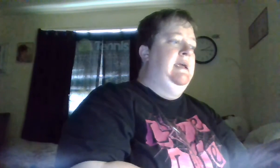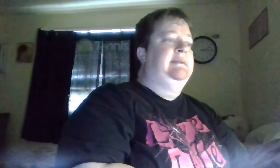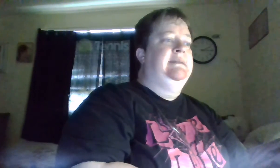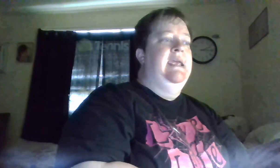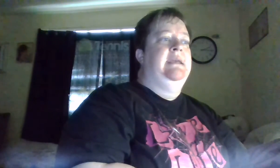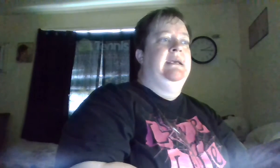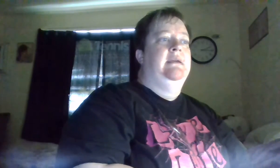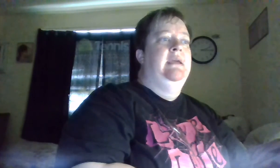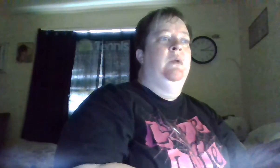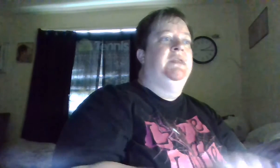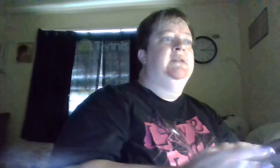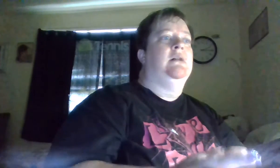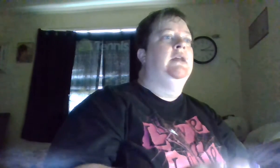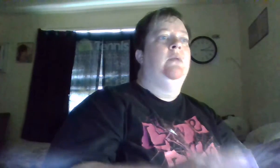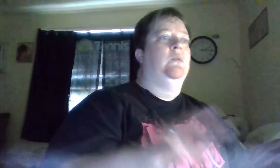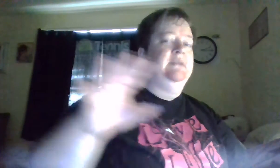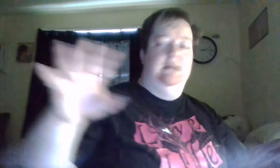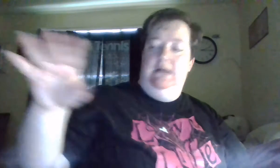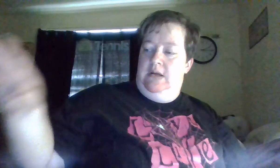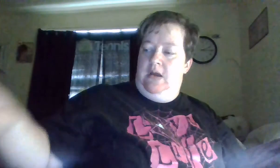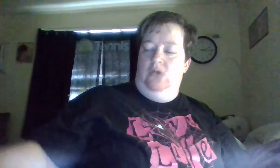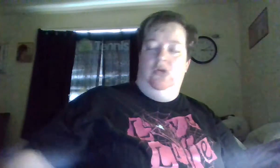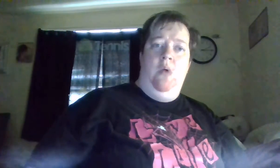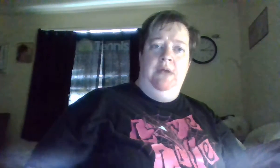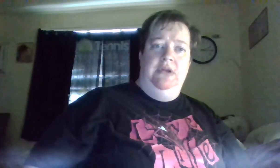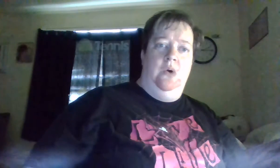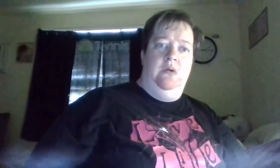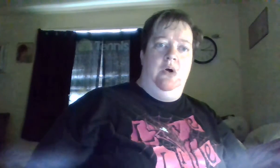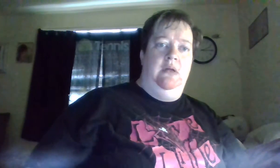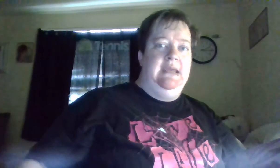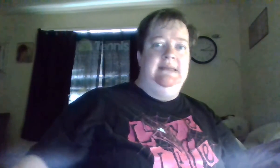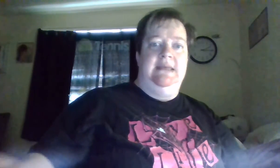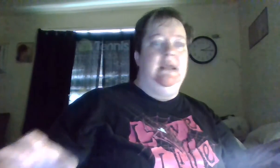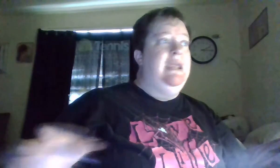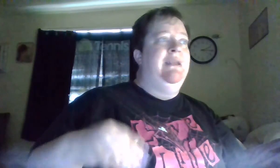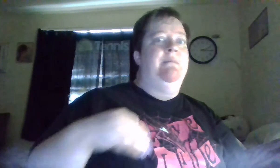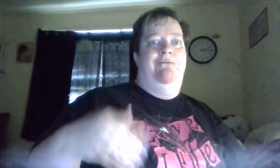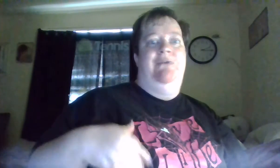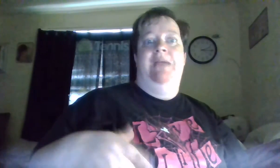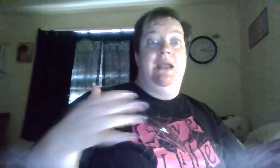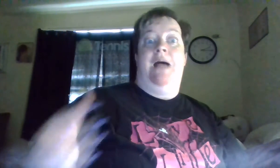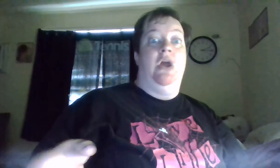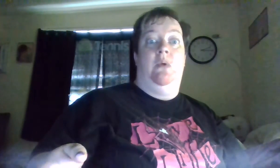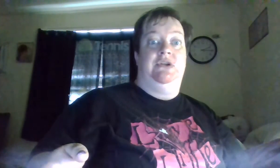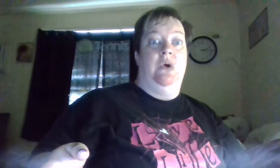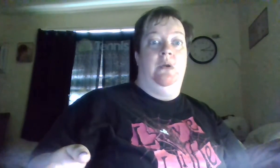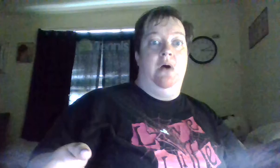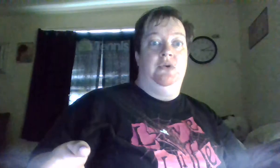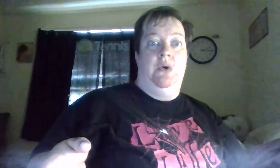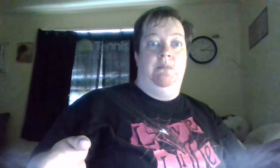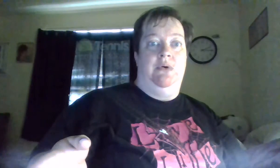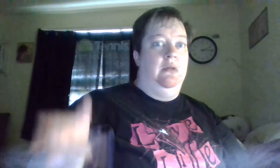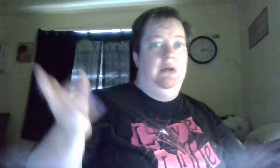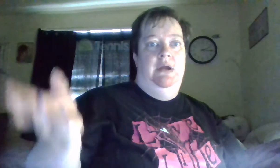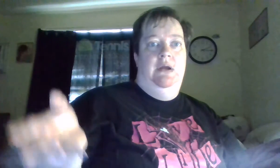his standing with his clan was low on the totem pole. And he said, "Even in my family, I'm low on the totem pole.